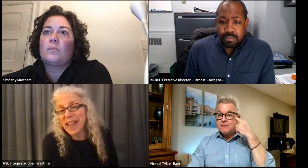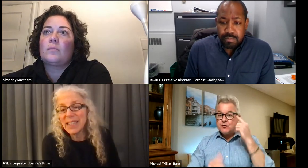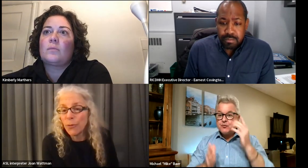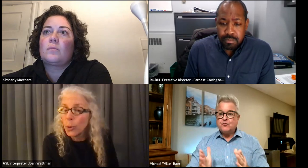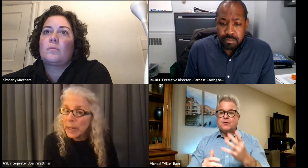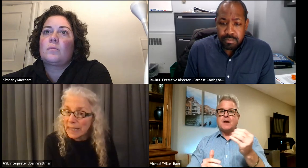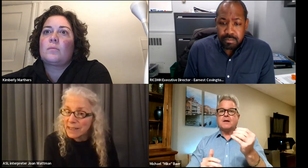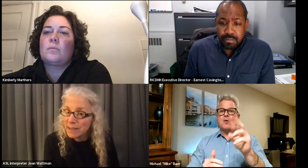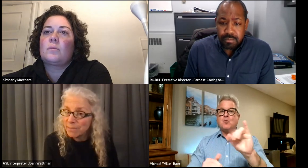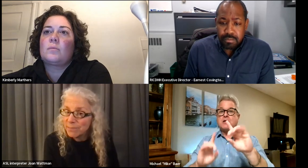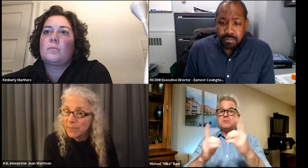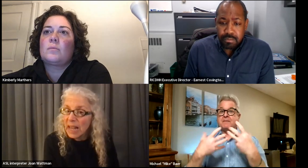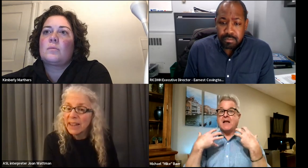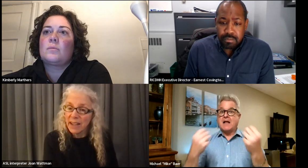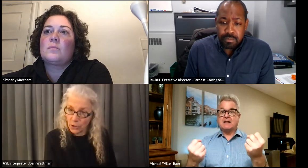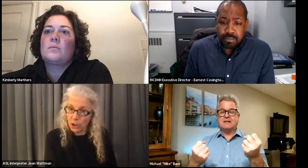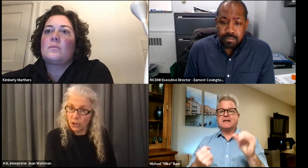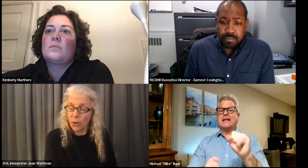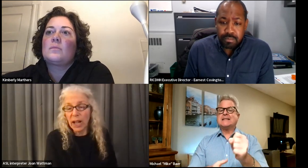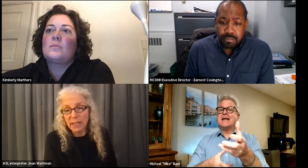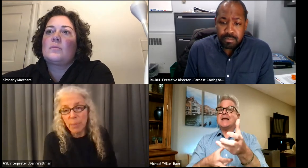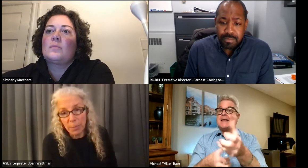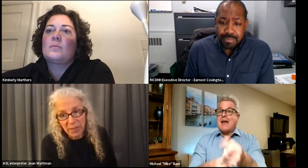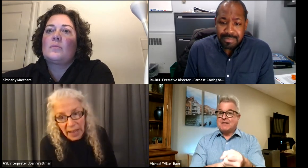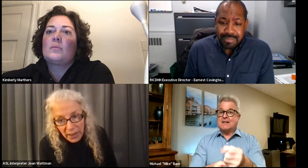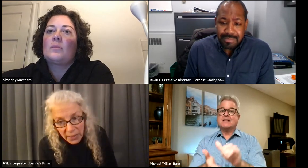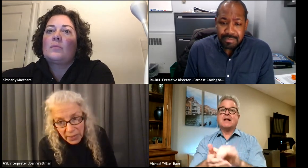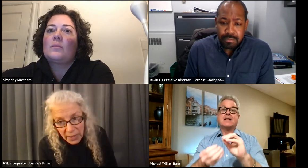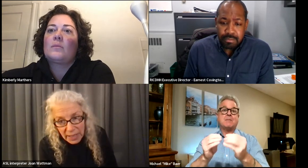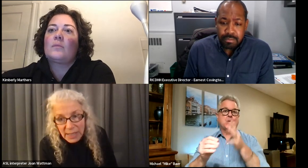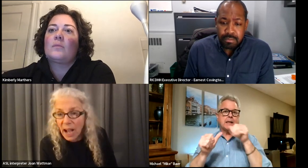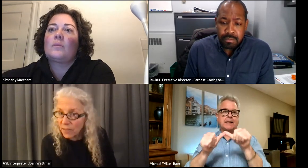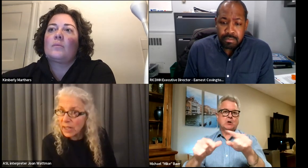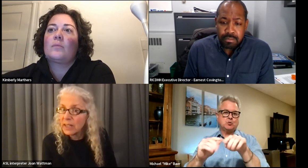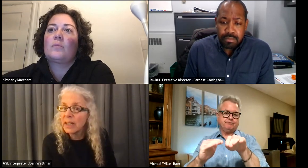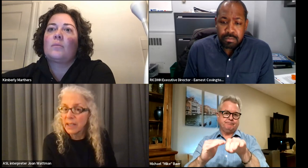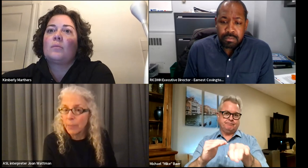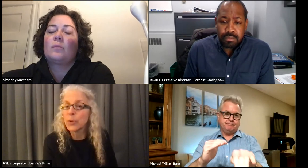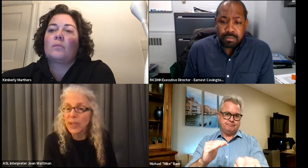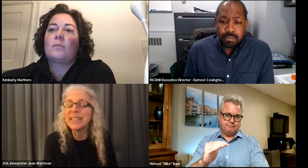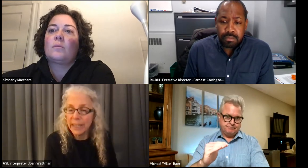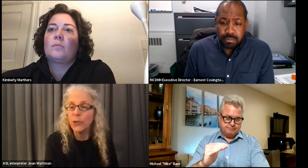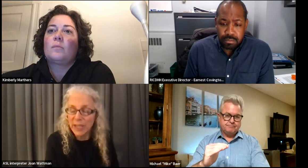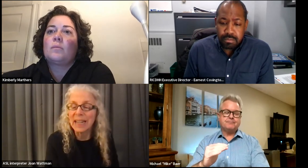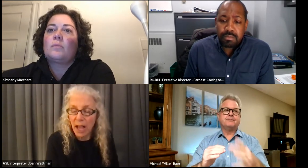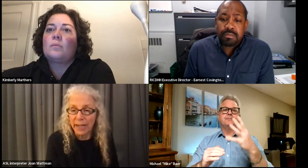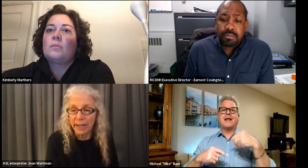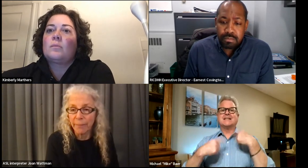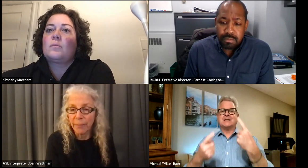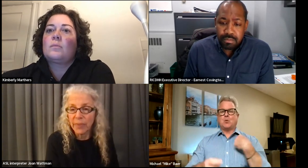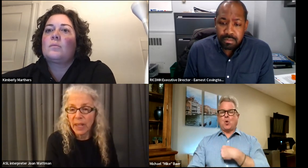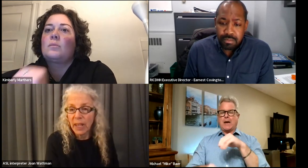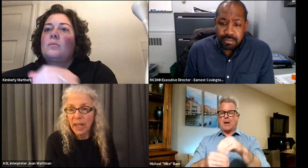over these last 4 weeks, the governor and the Rhode Island Department of Health is confident that the numbers will continue to